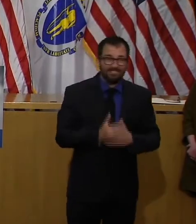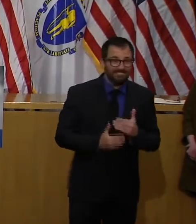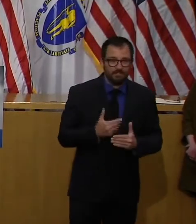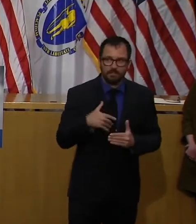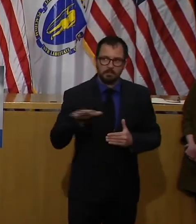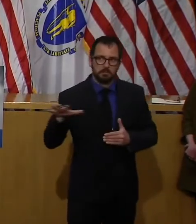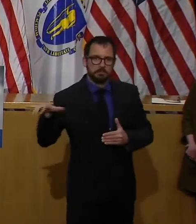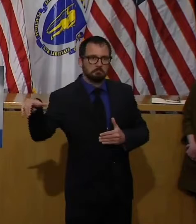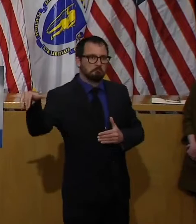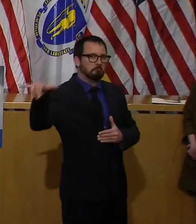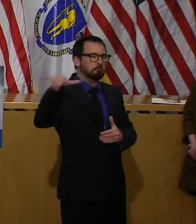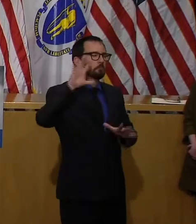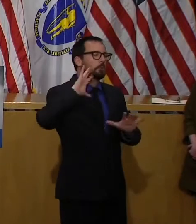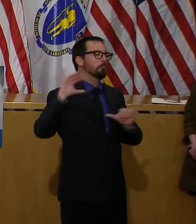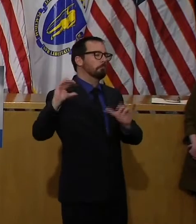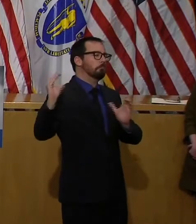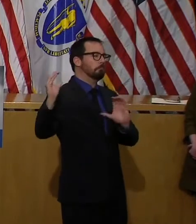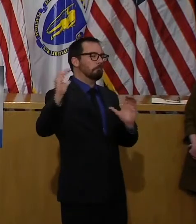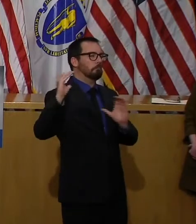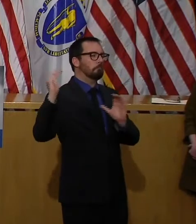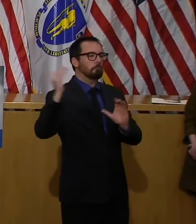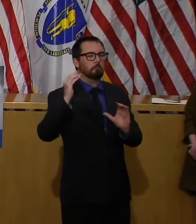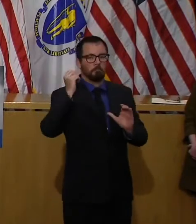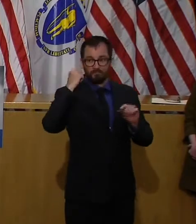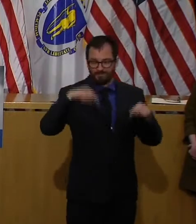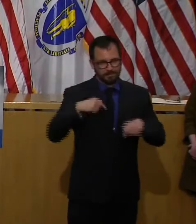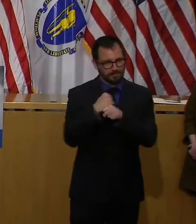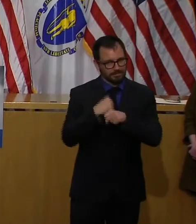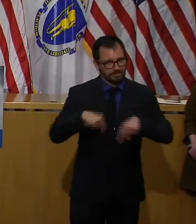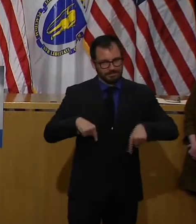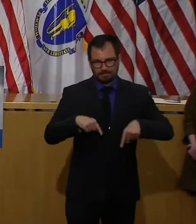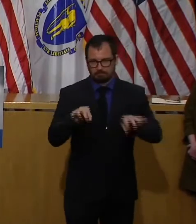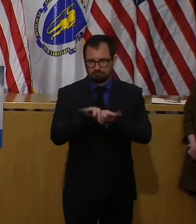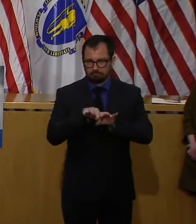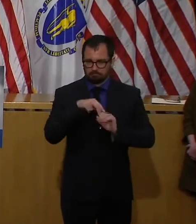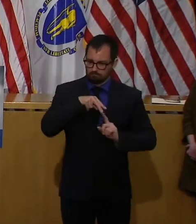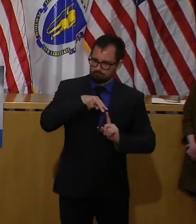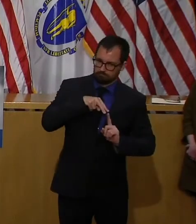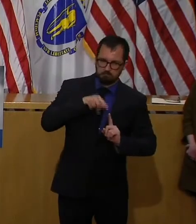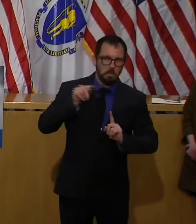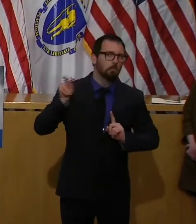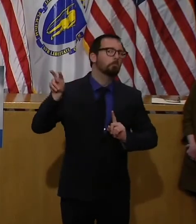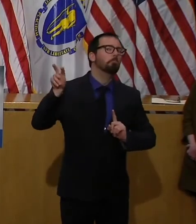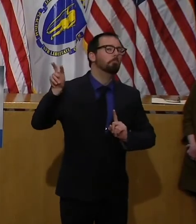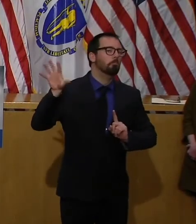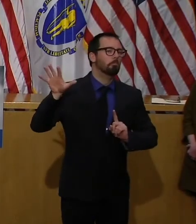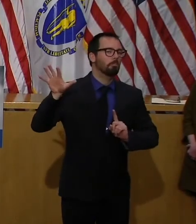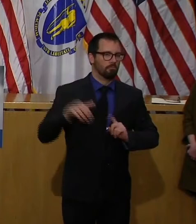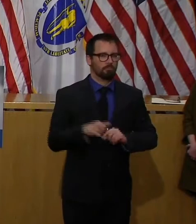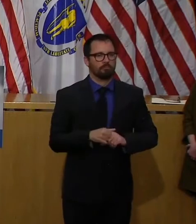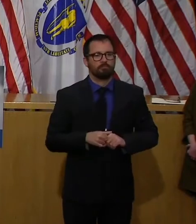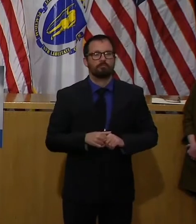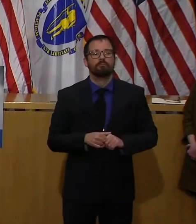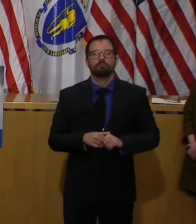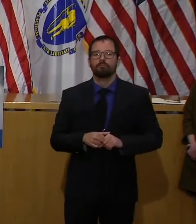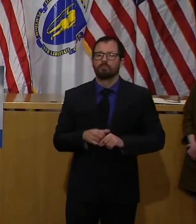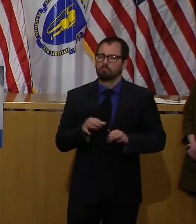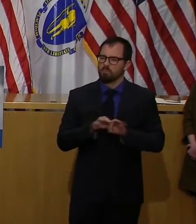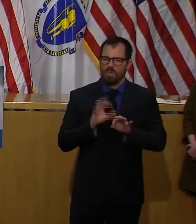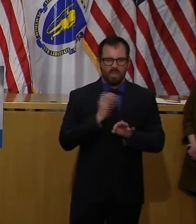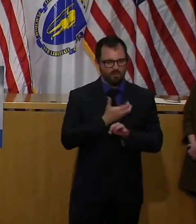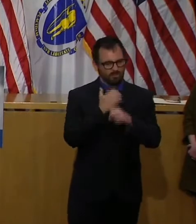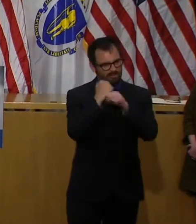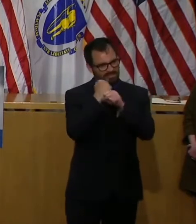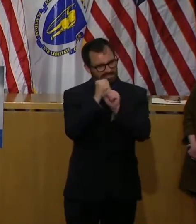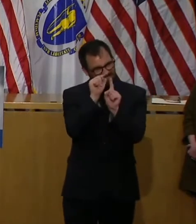in Massachusetts relative to the same data points that we've talked about before that people are measuring and monitoring other places. But